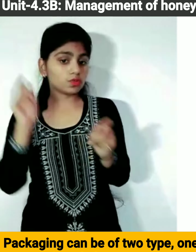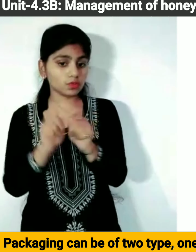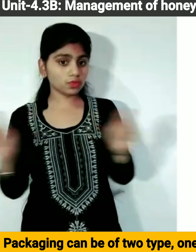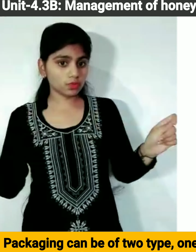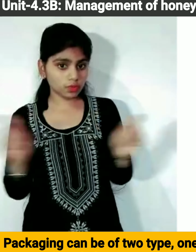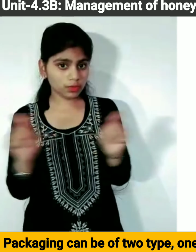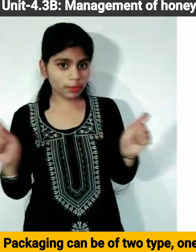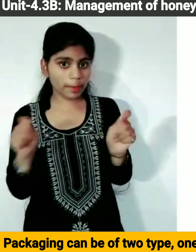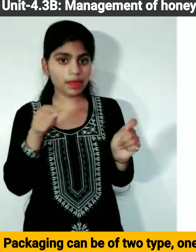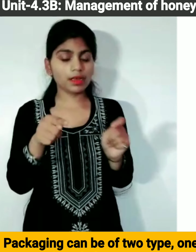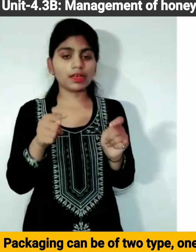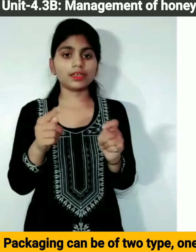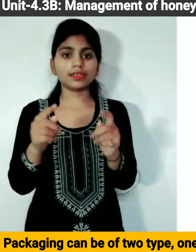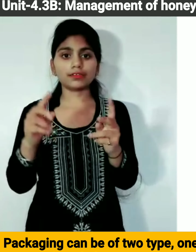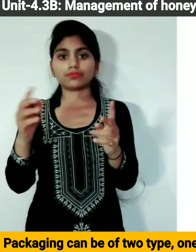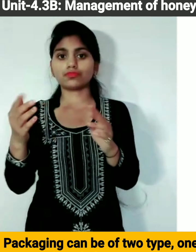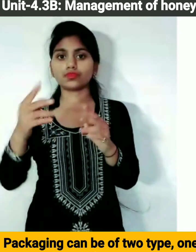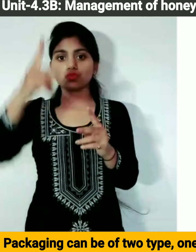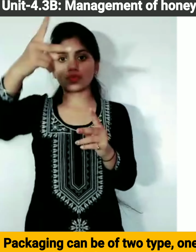if colonies are weak.